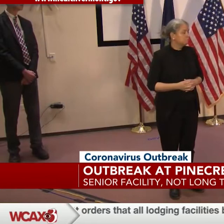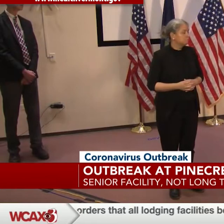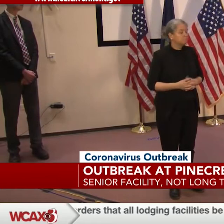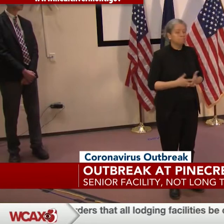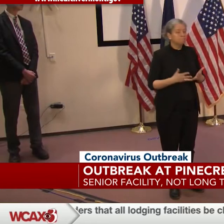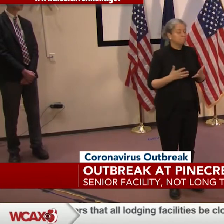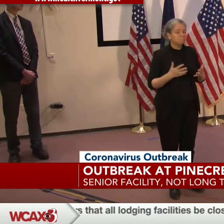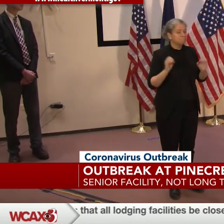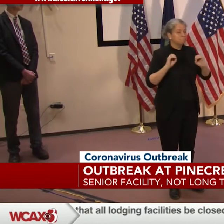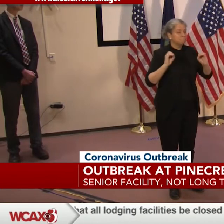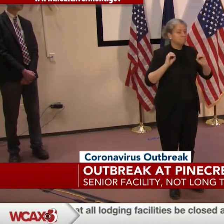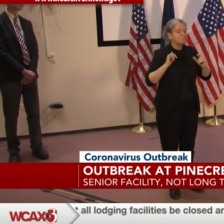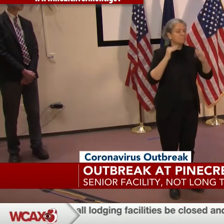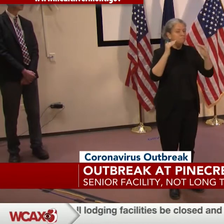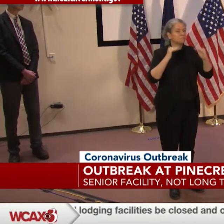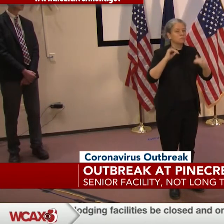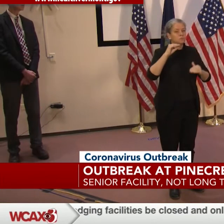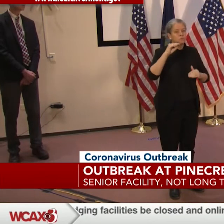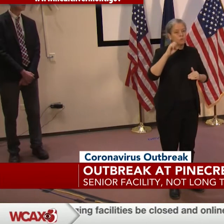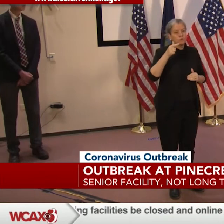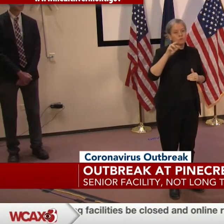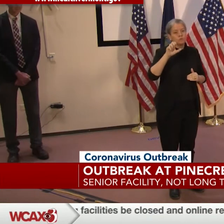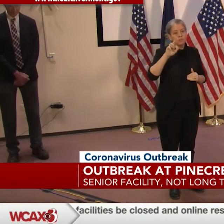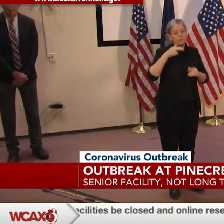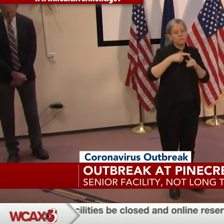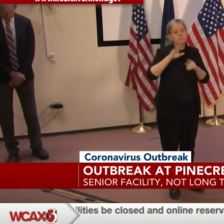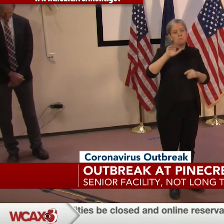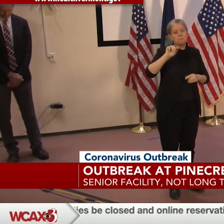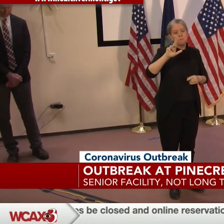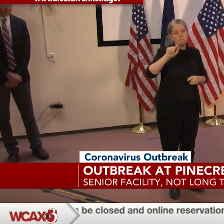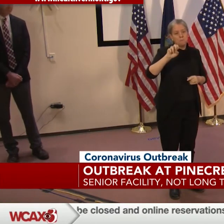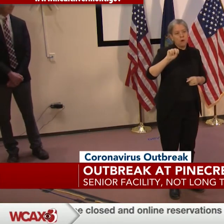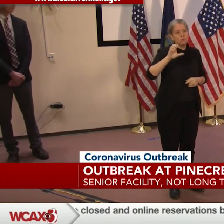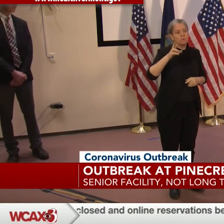All right, we're going to move to Joe Gresser at the Barton Chronicle.